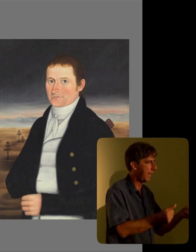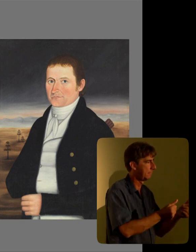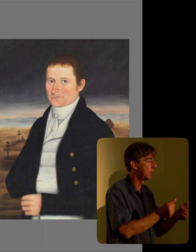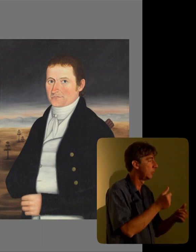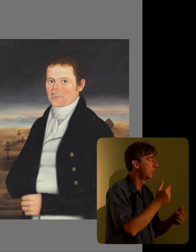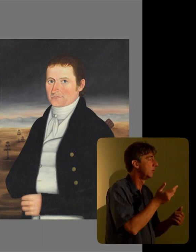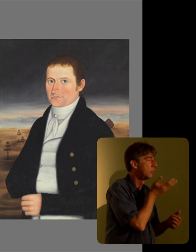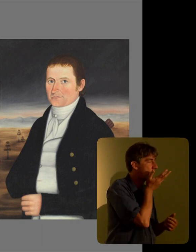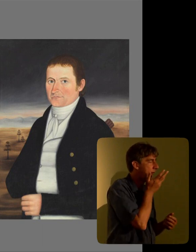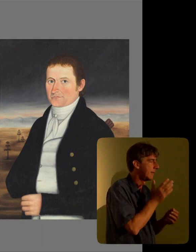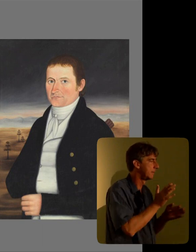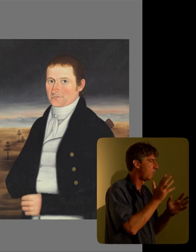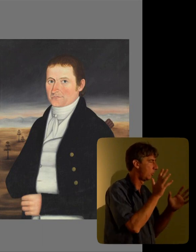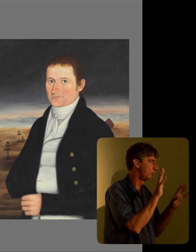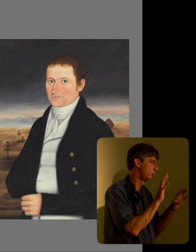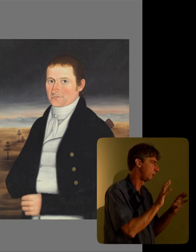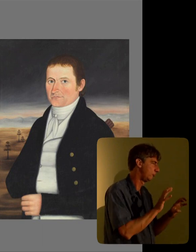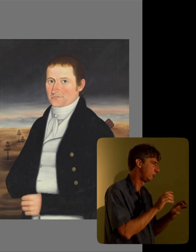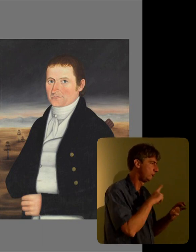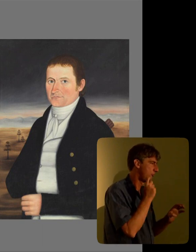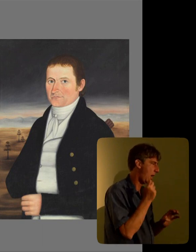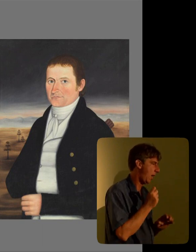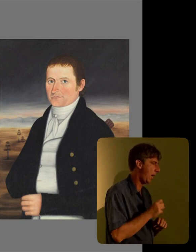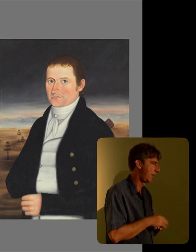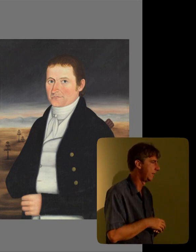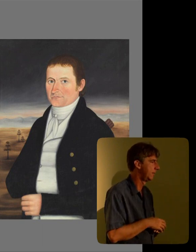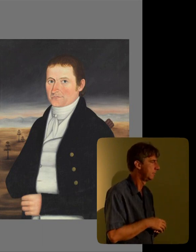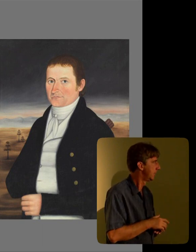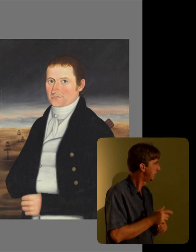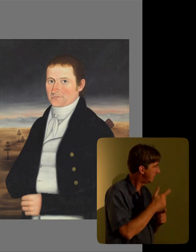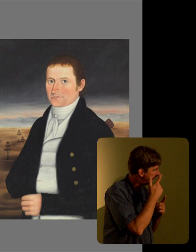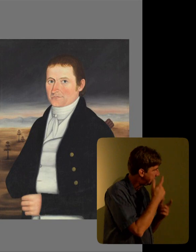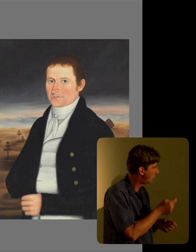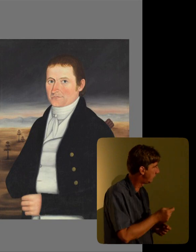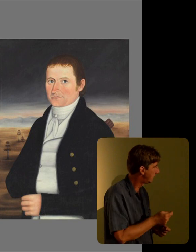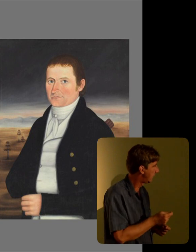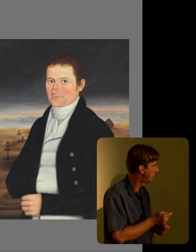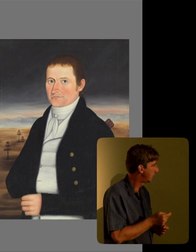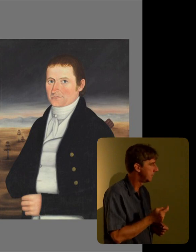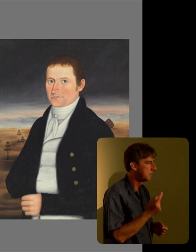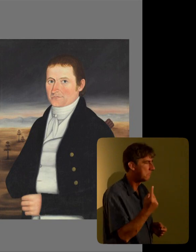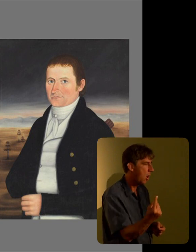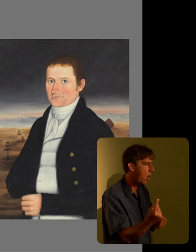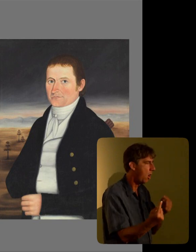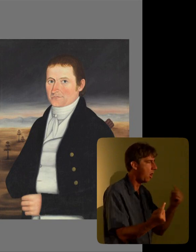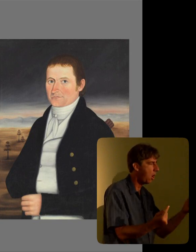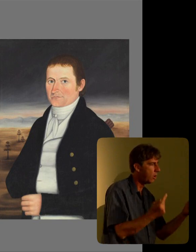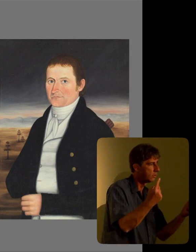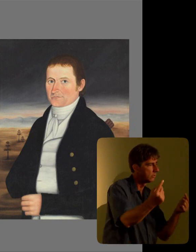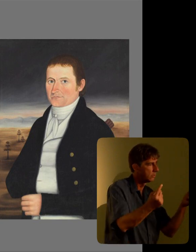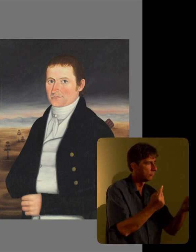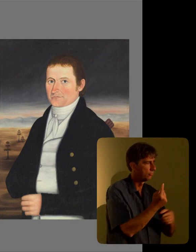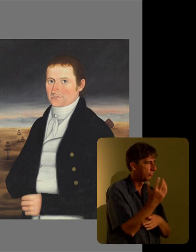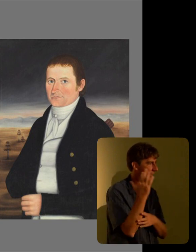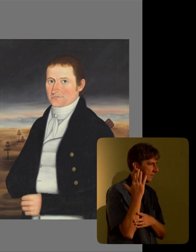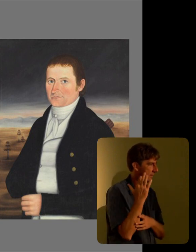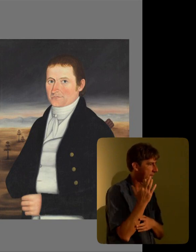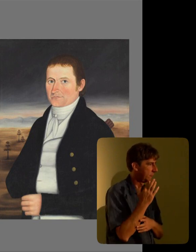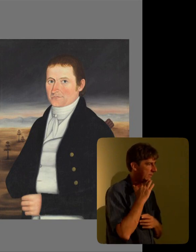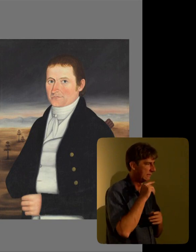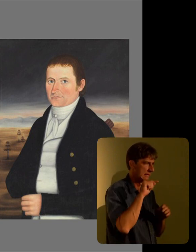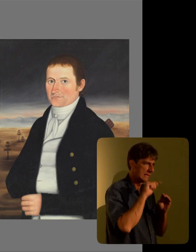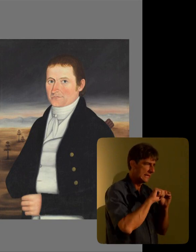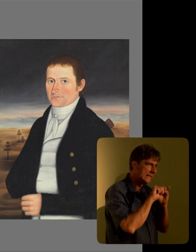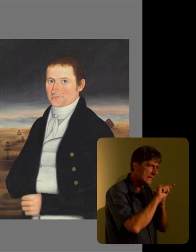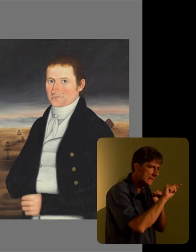green. It looks like it's kind of dry, but it's interesting. They have the sparse trees on this very deep plain, and